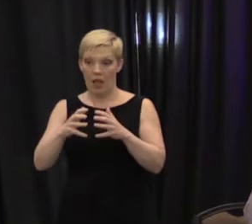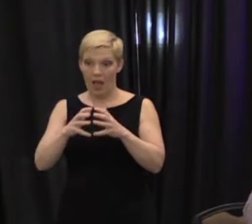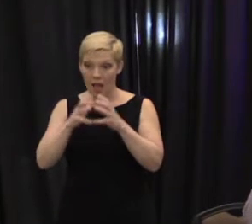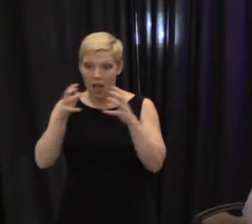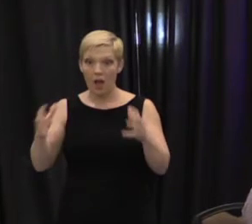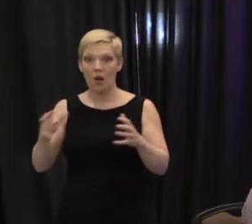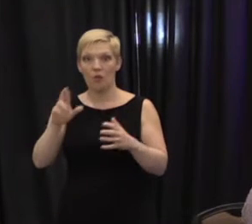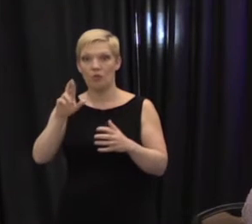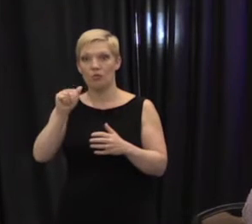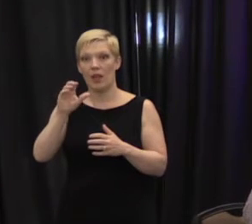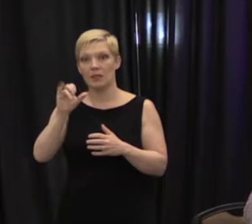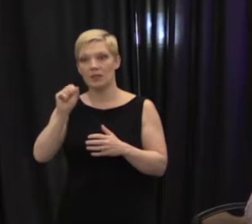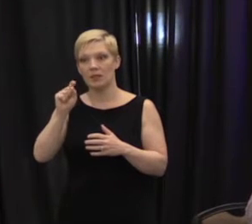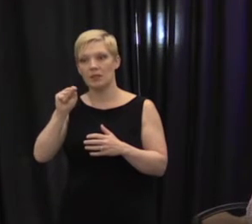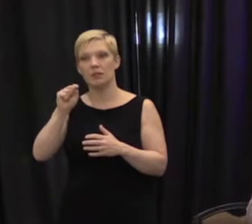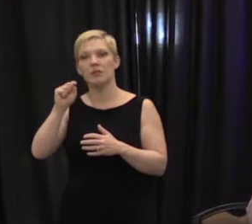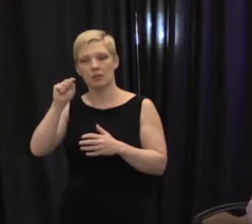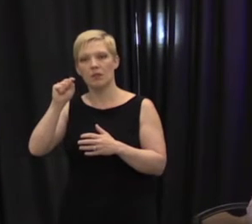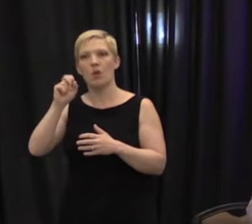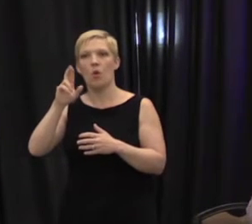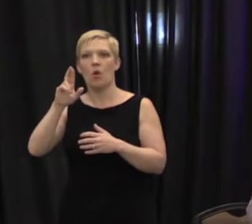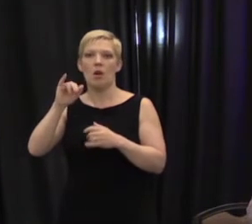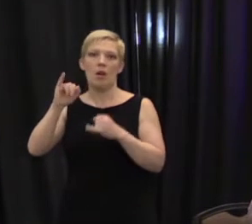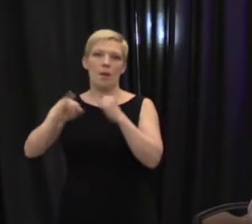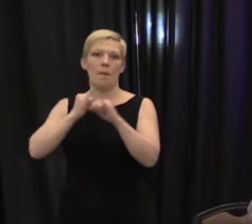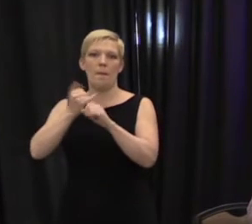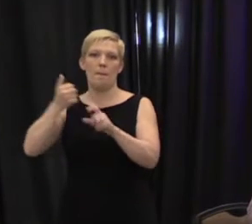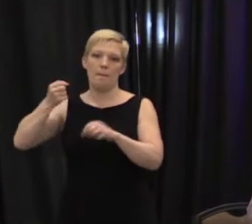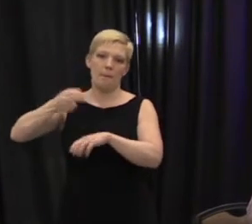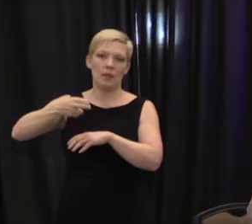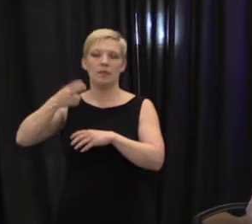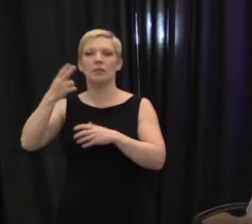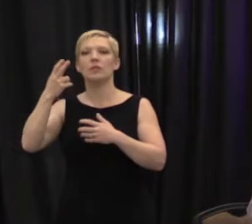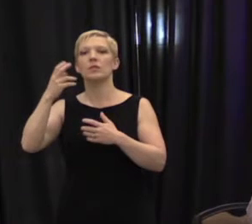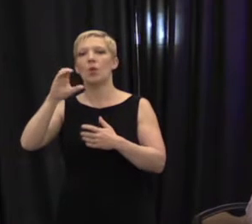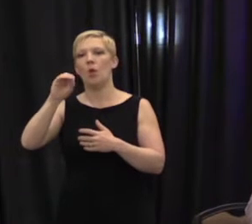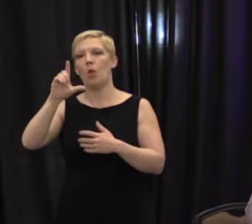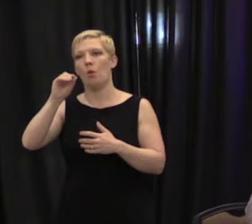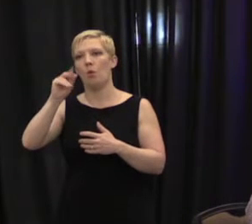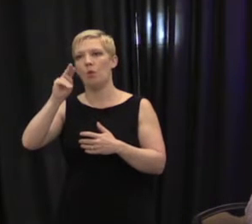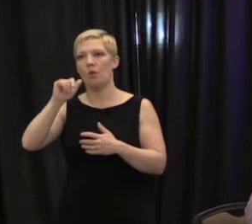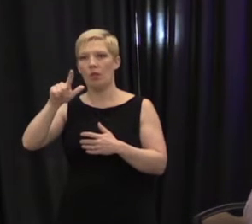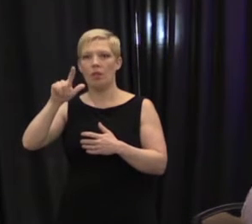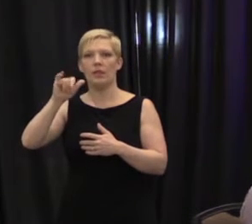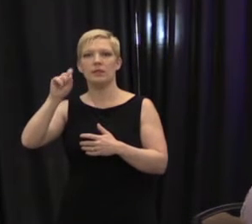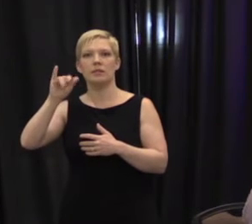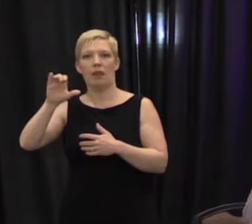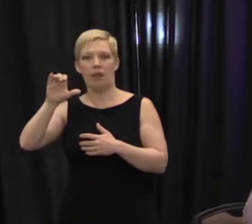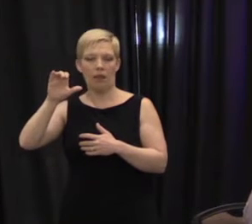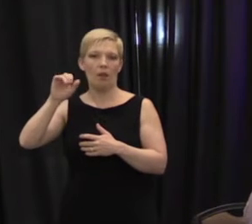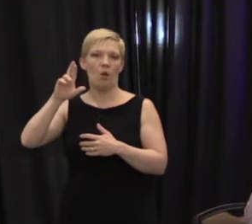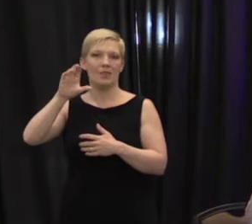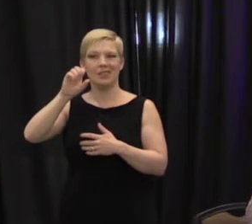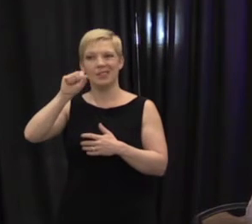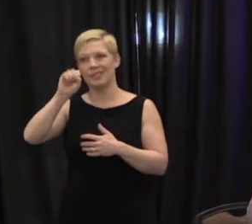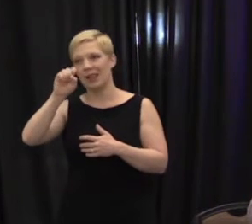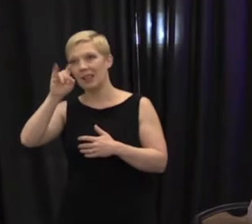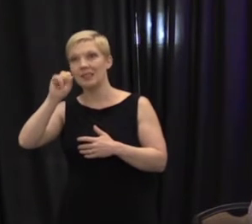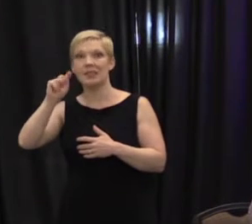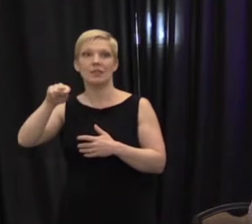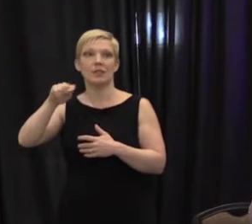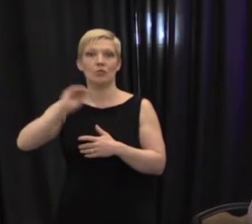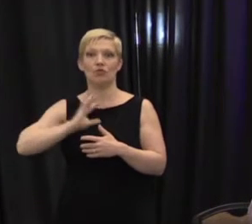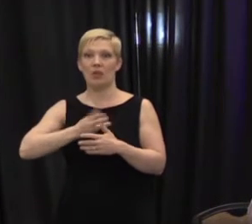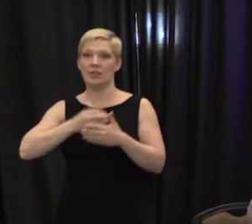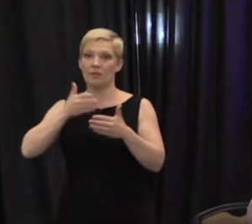America was, or just how imperialist or colonialistic America has always been, or sexist or